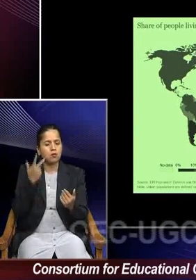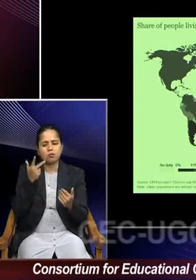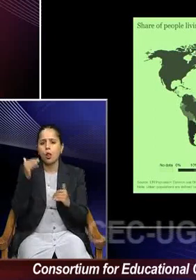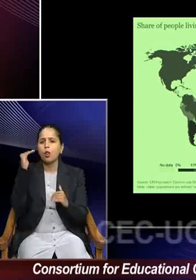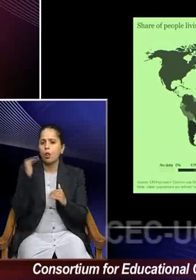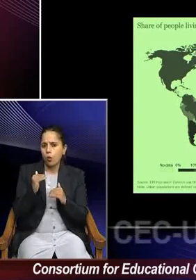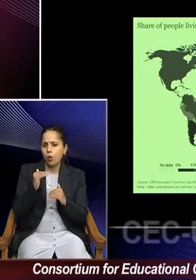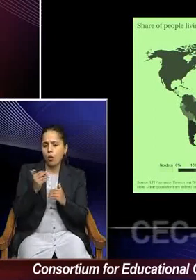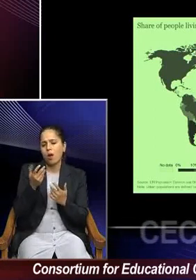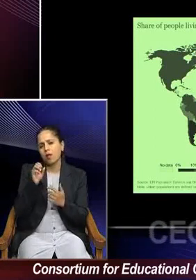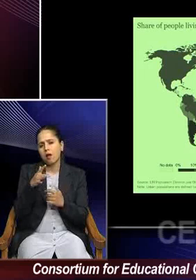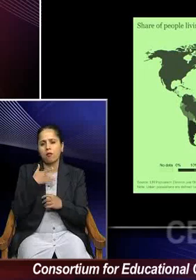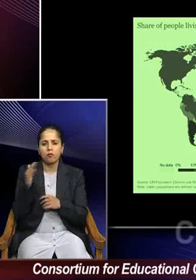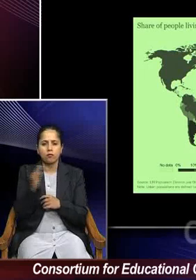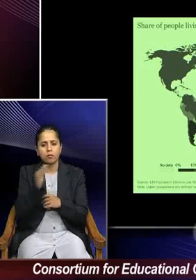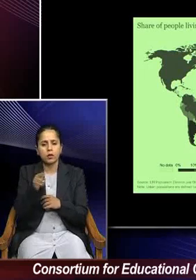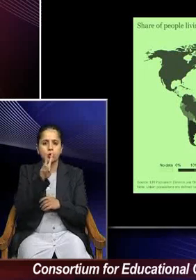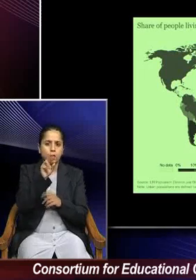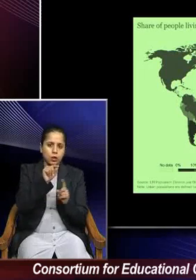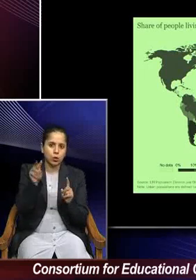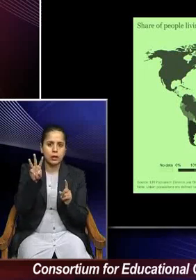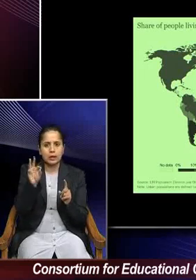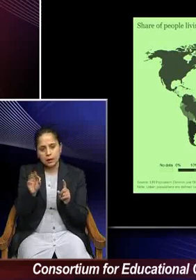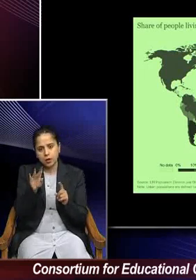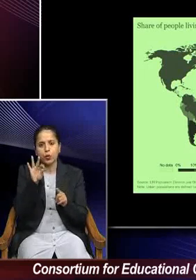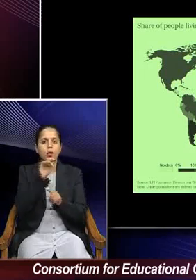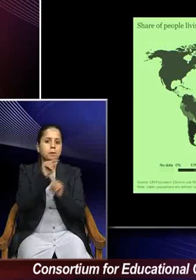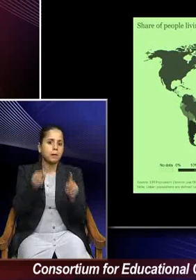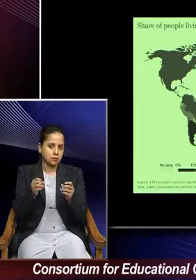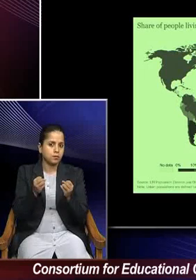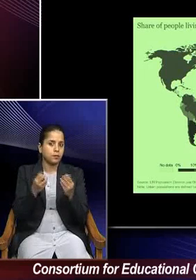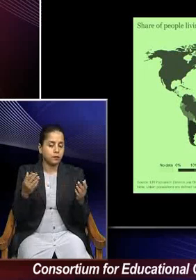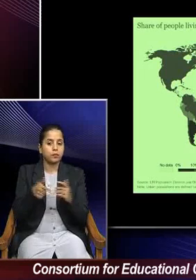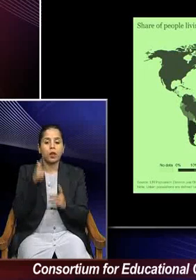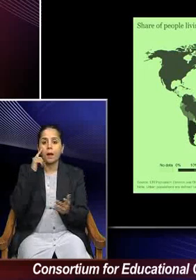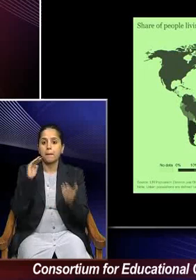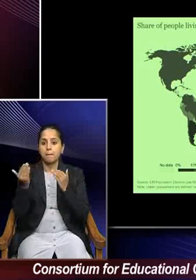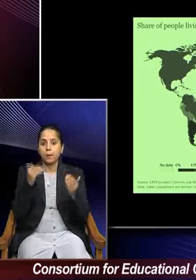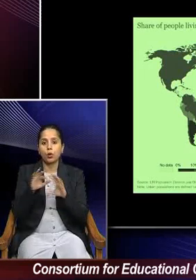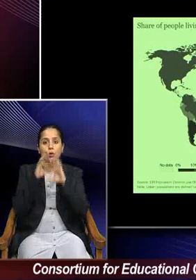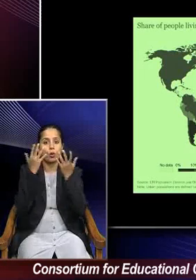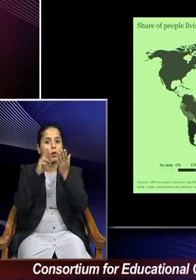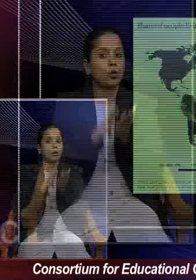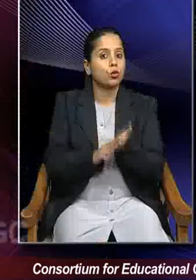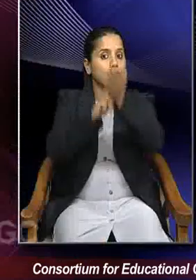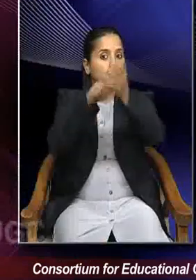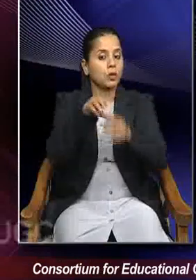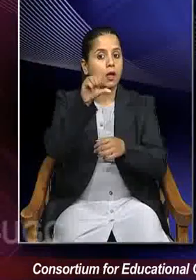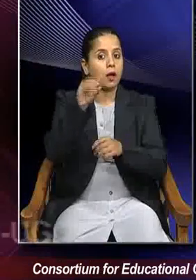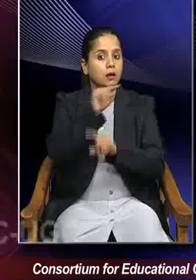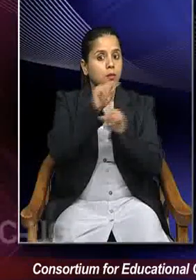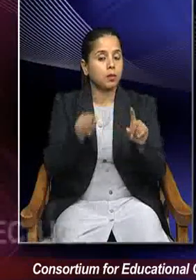or roughly between 20 to 30 or maybe 40%, as compared to global north, where more than 90% of countries